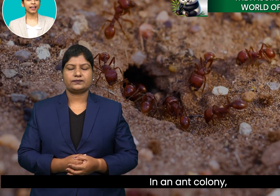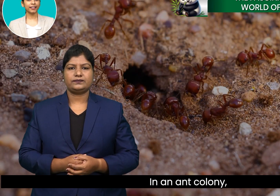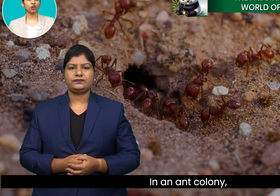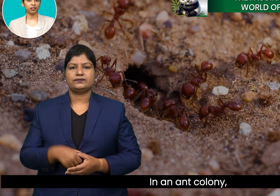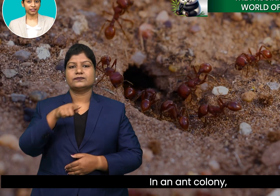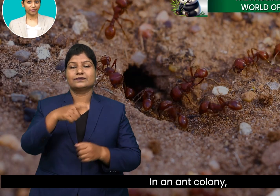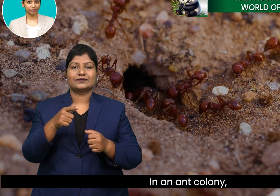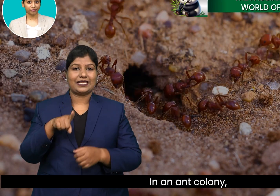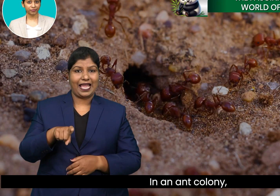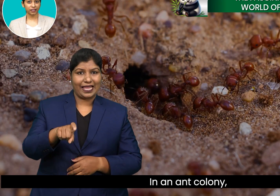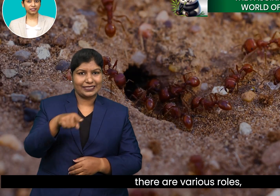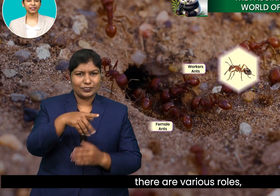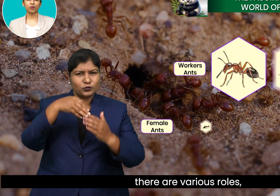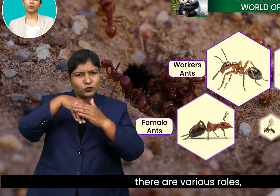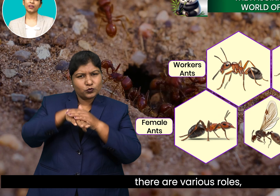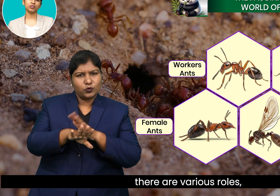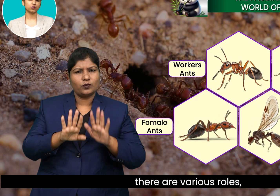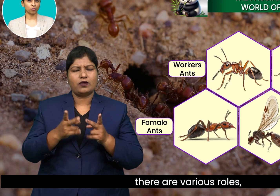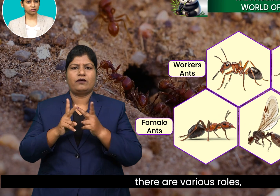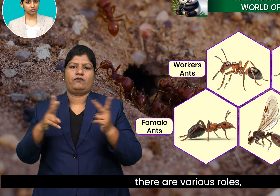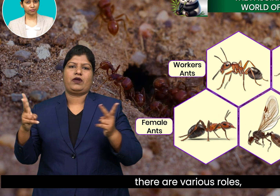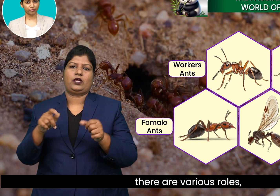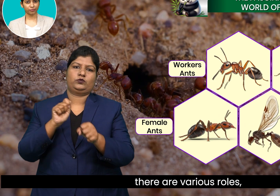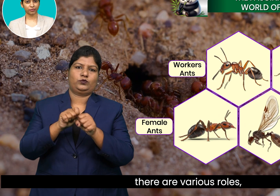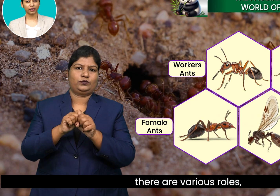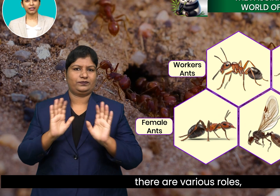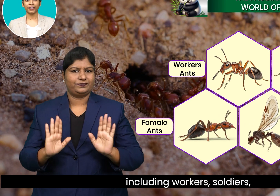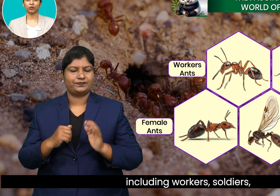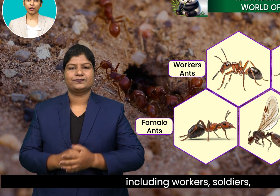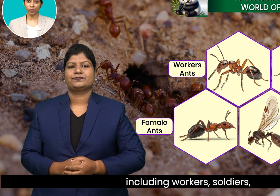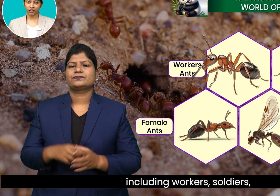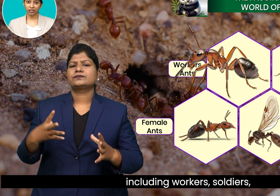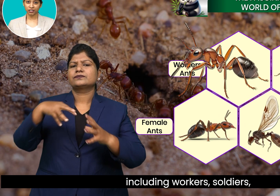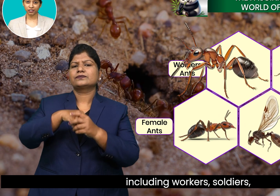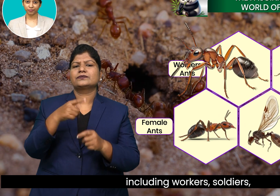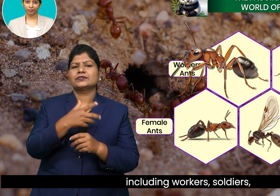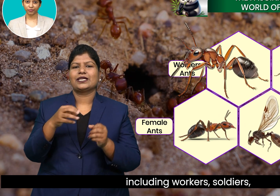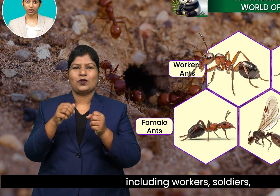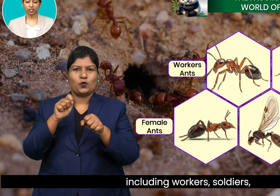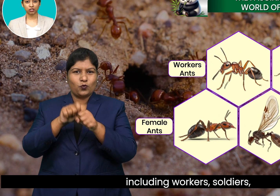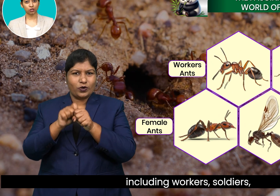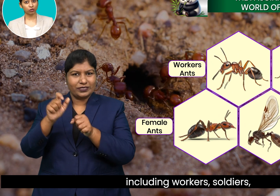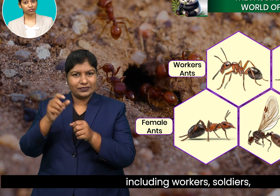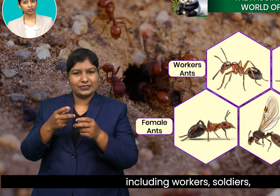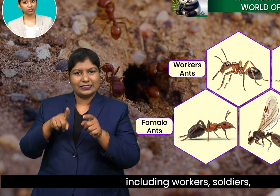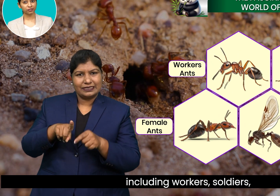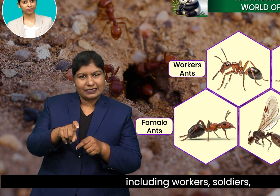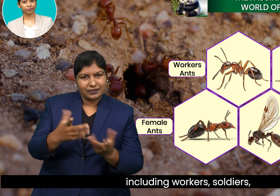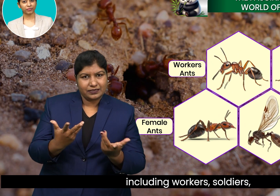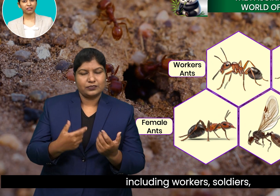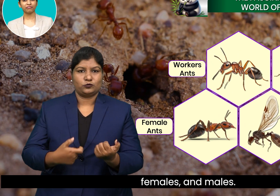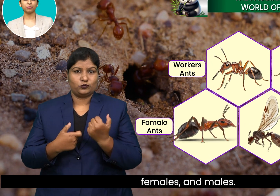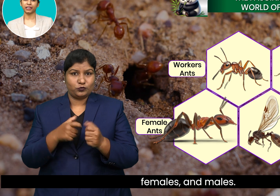In an ant colony, there are various rules, including workers,